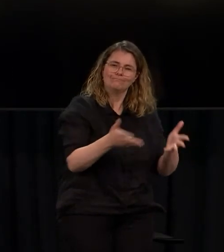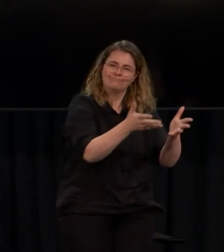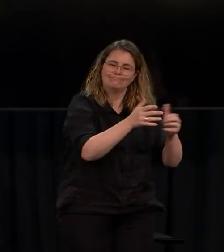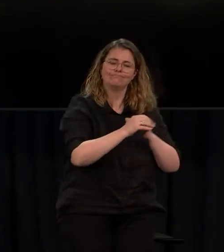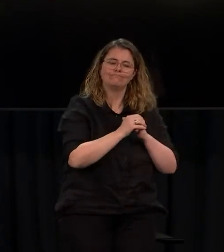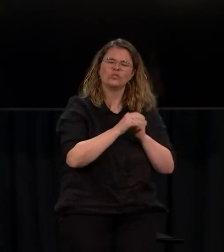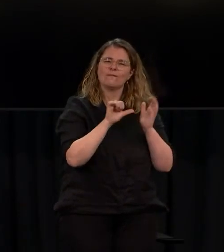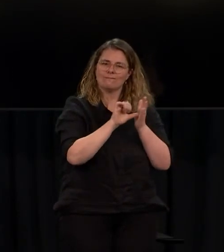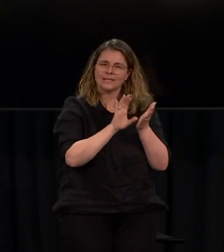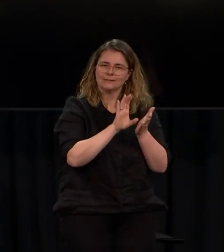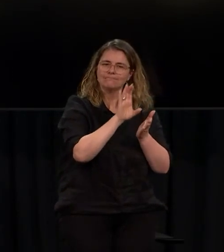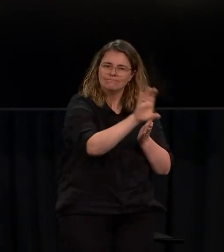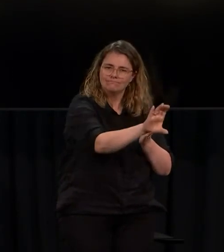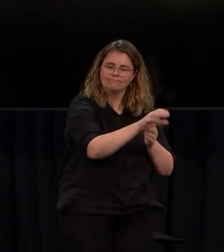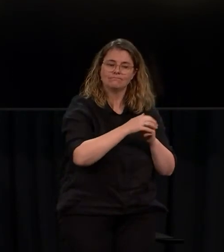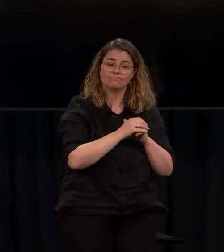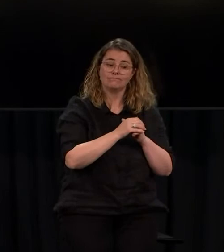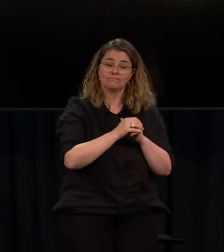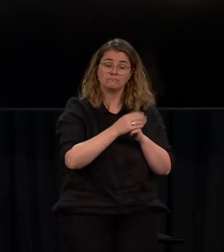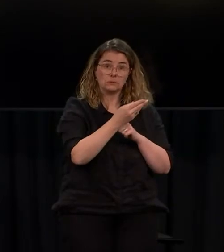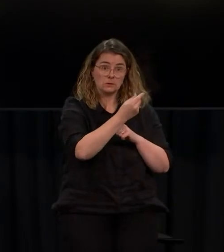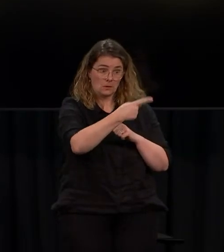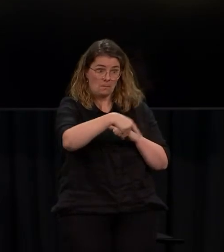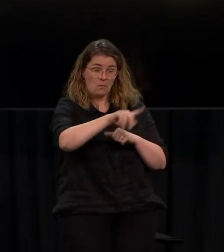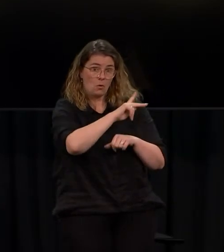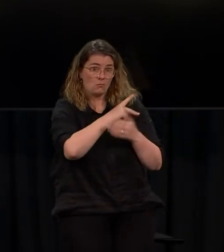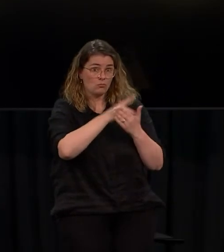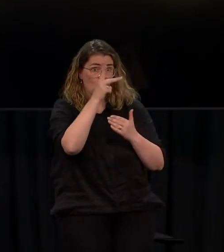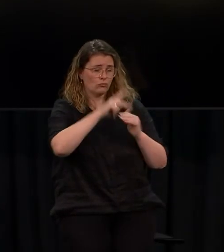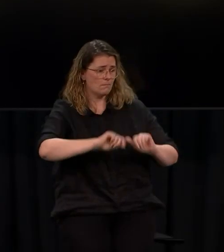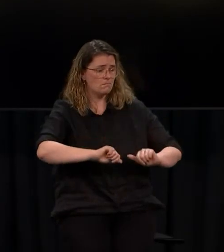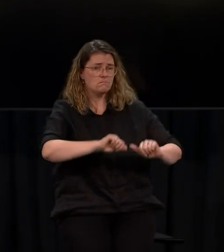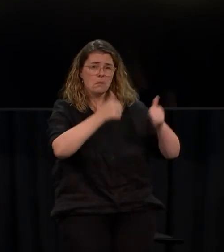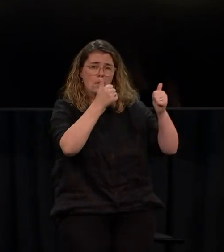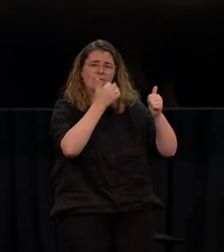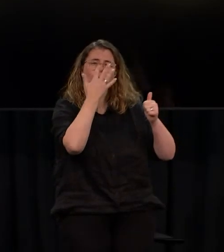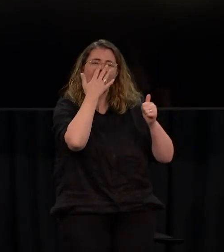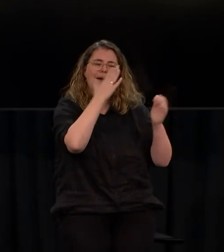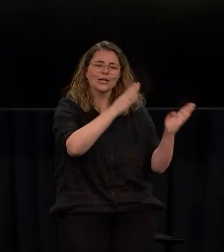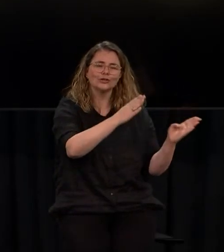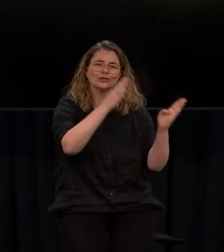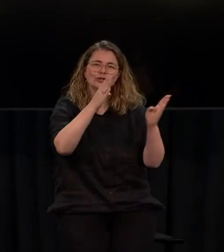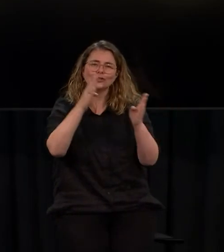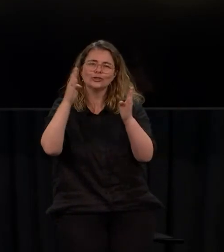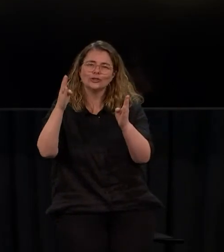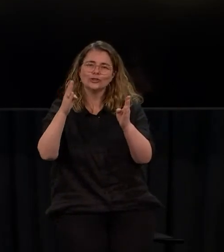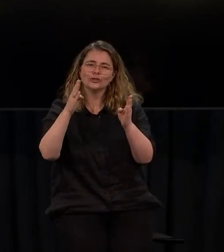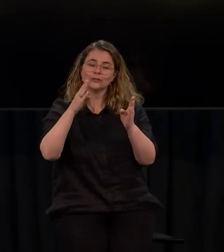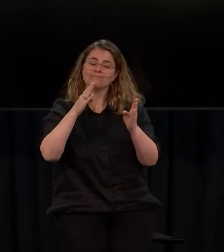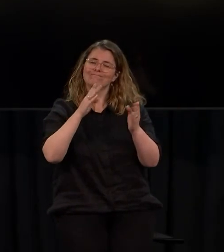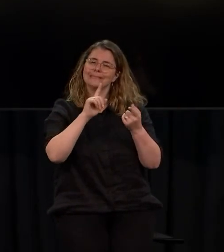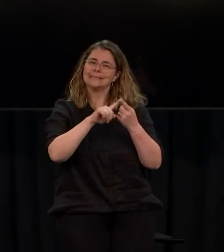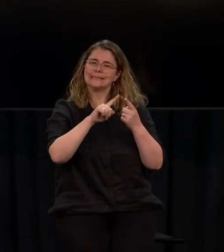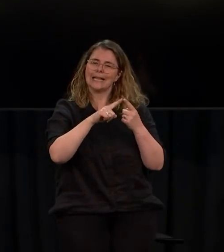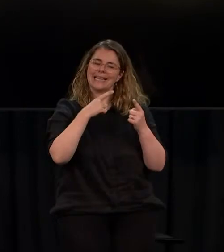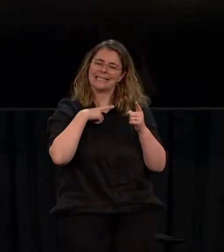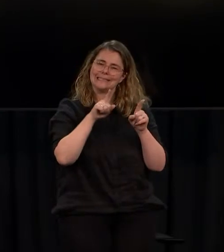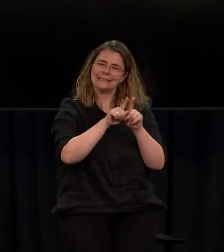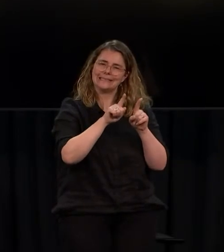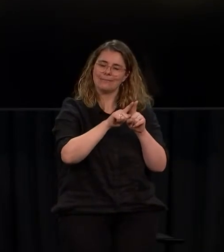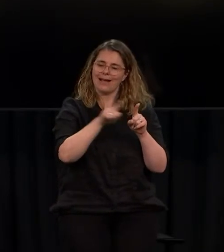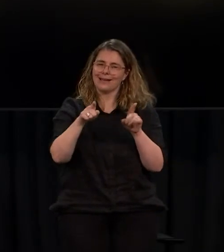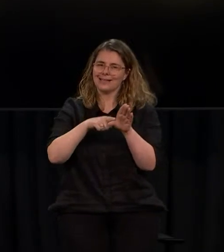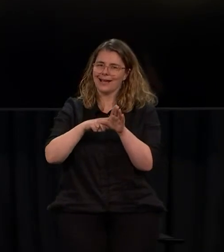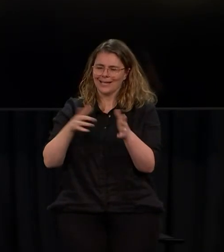some of those programs have worked really well with particular age profiles. What we need to do is get similar rates with our